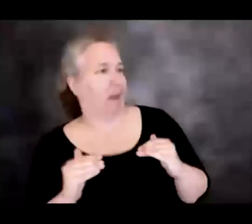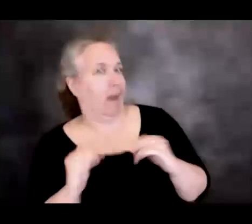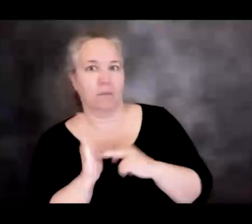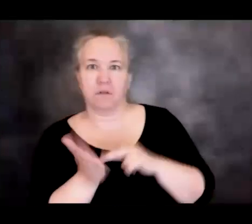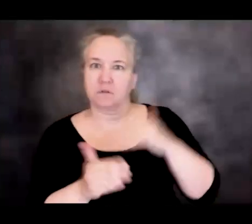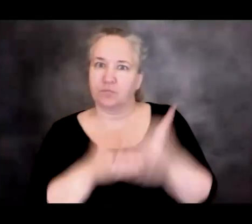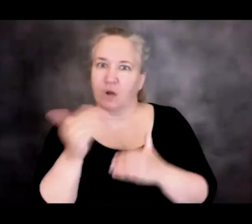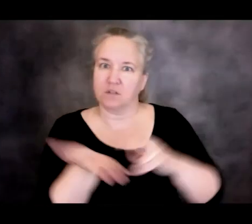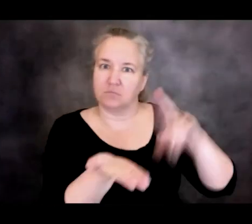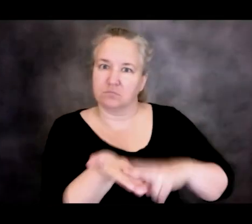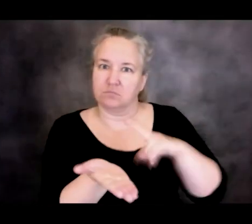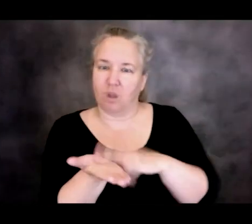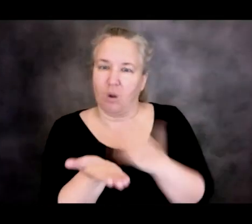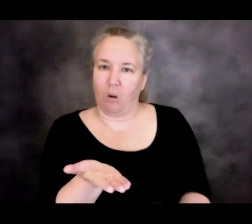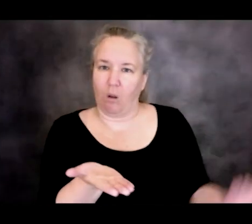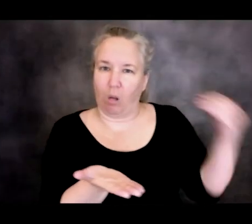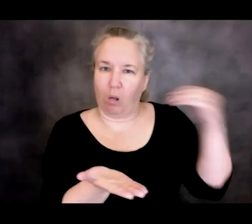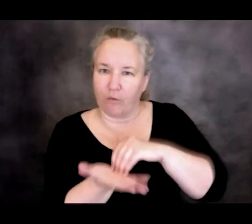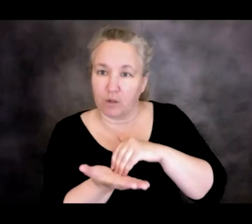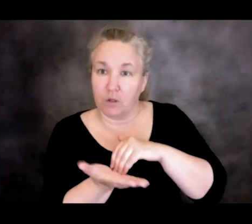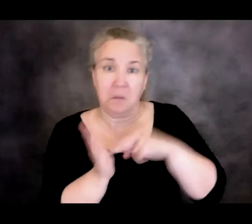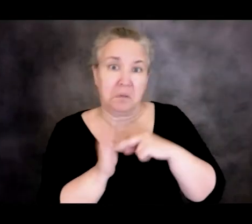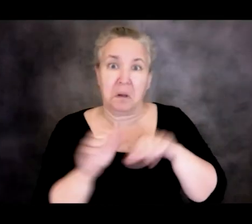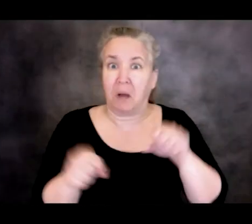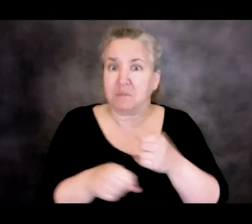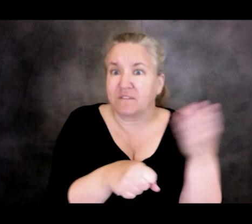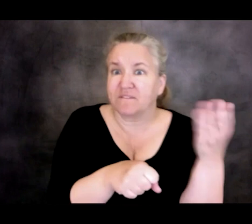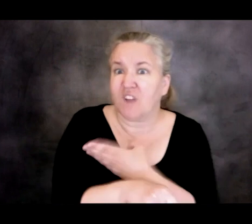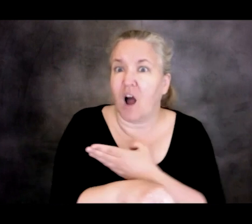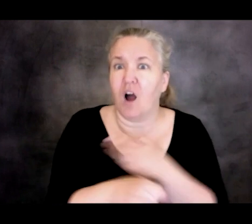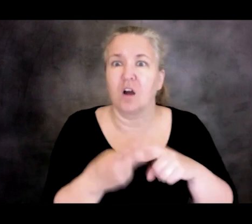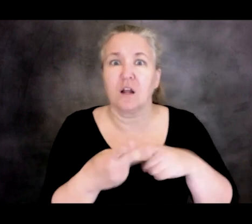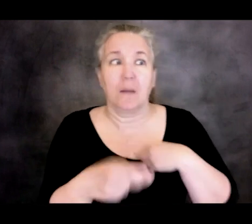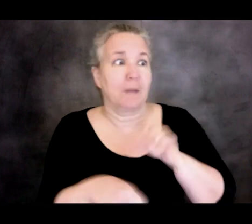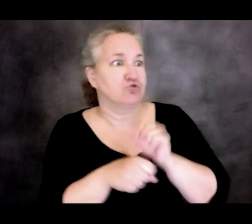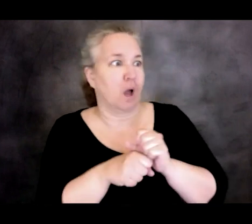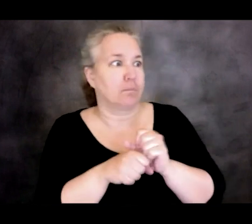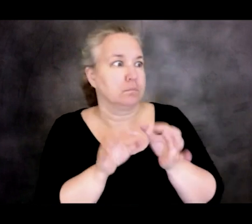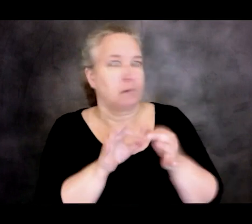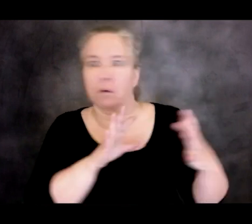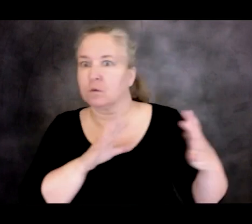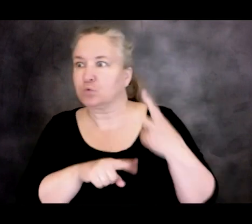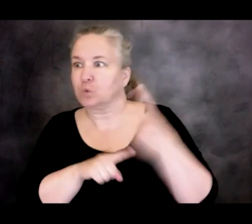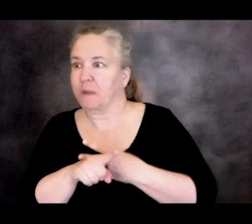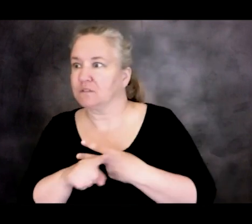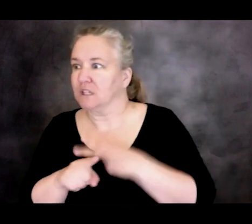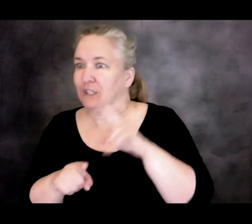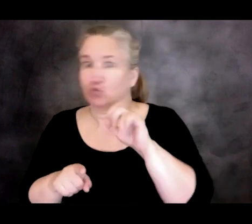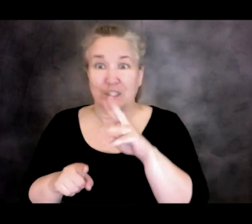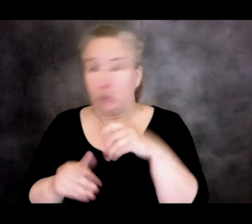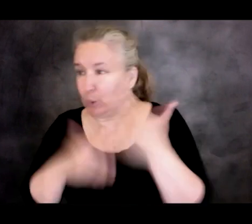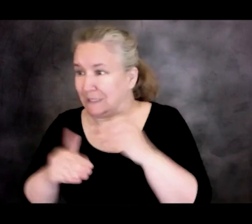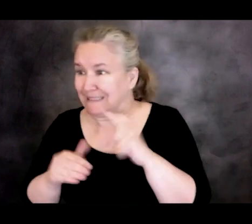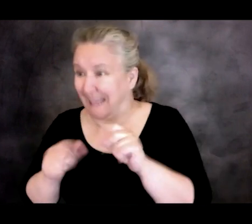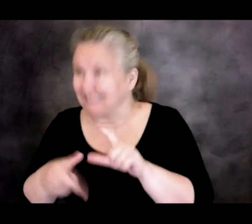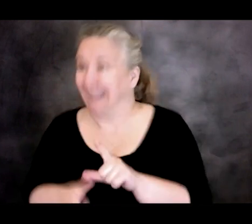over again. That means that you could be fired, or you could go without a job for a couple of months because you need to renew something that they already know